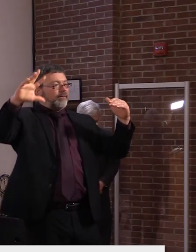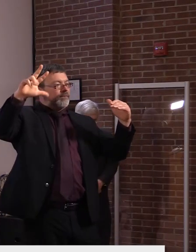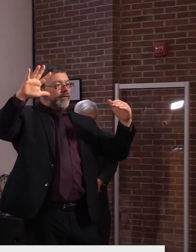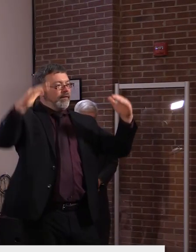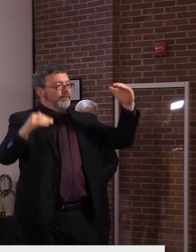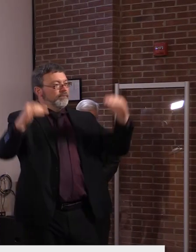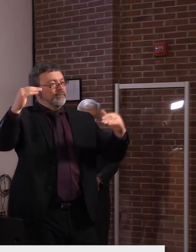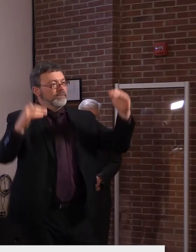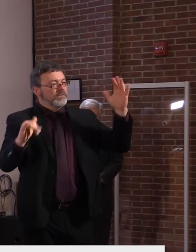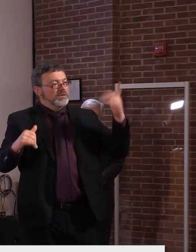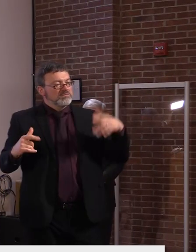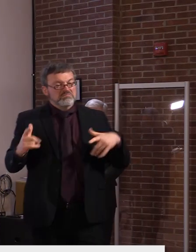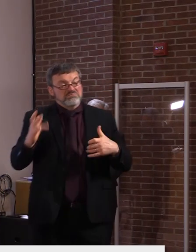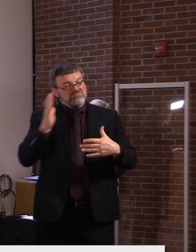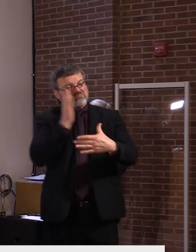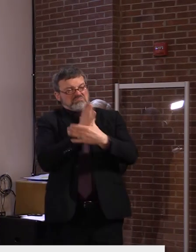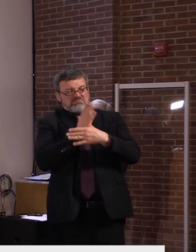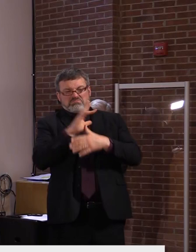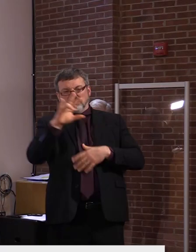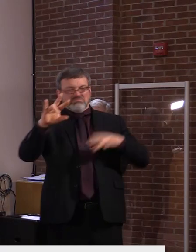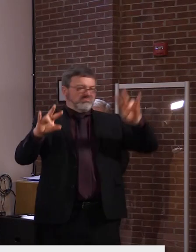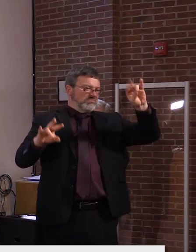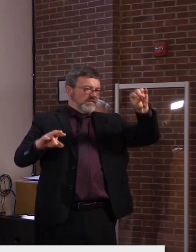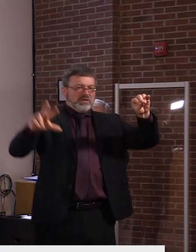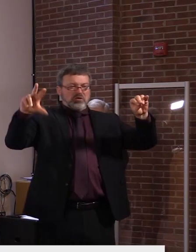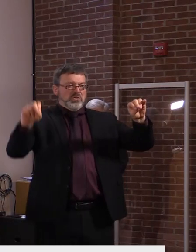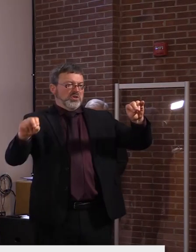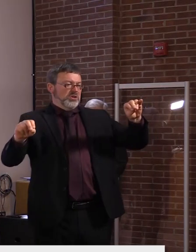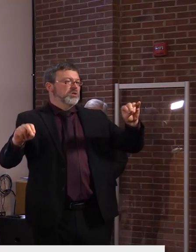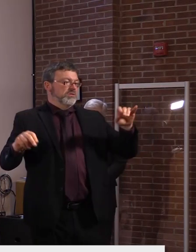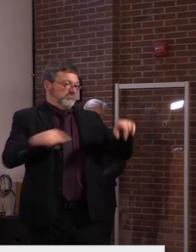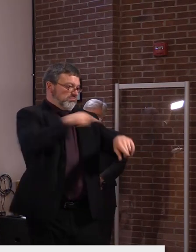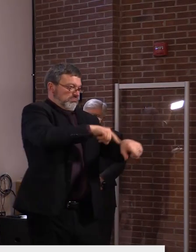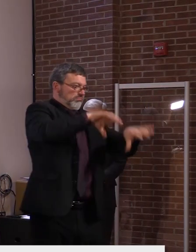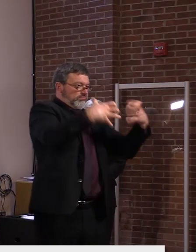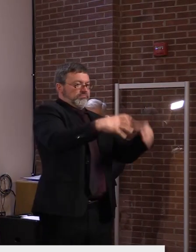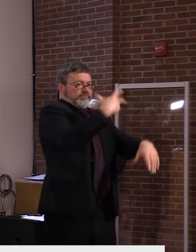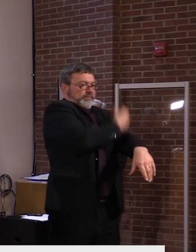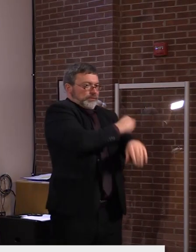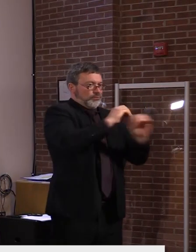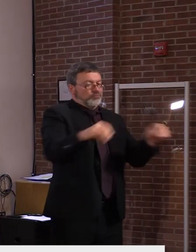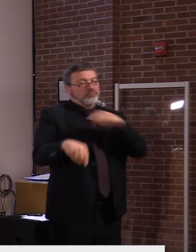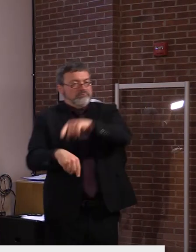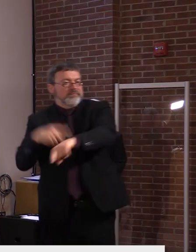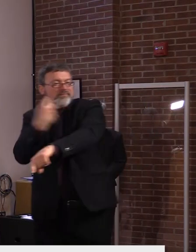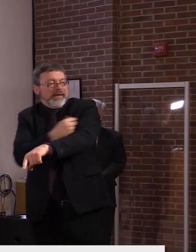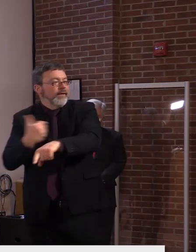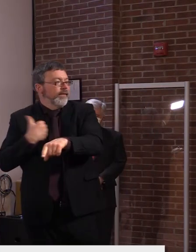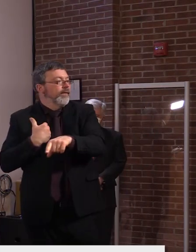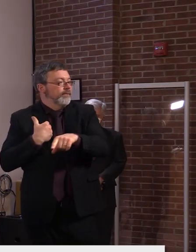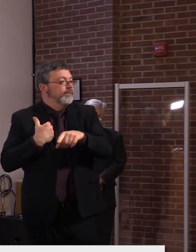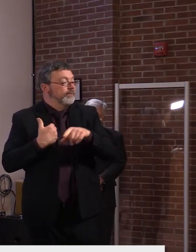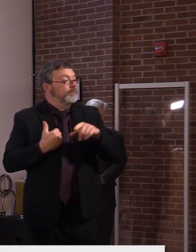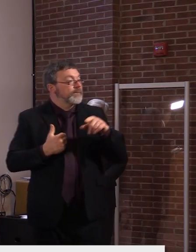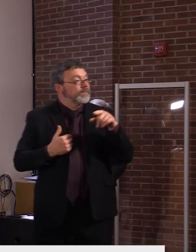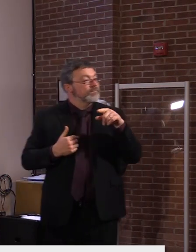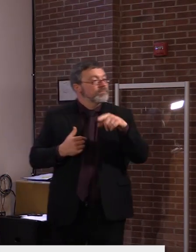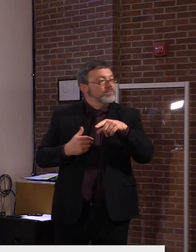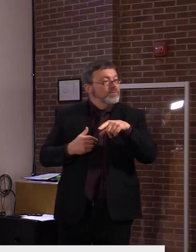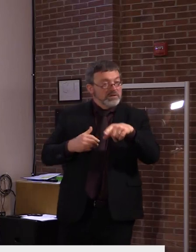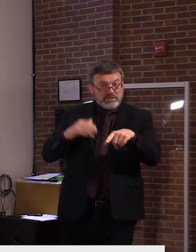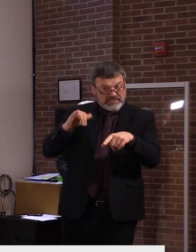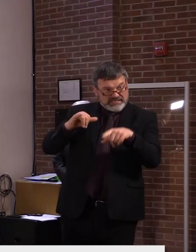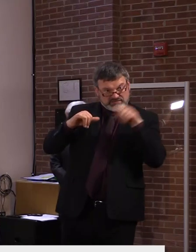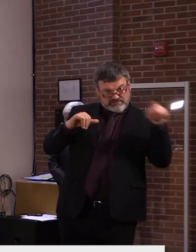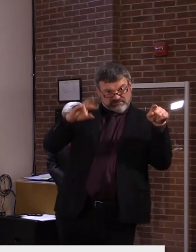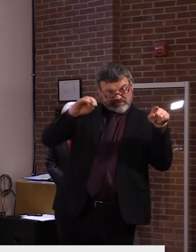Of those that were recently tested positive? Correct. Never got the shots? Correct.